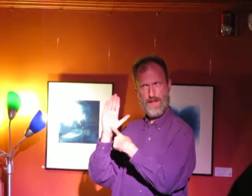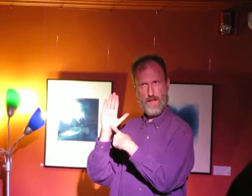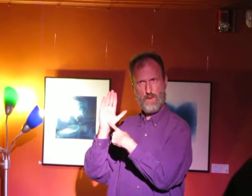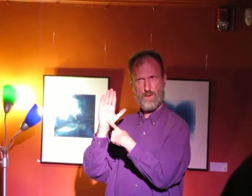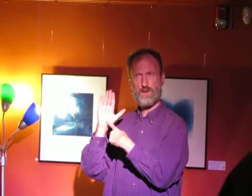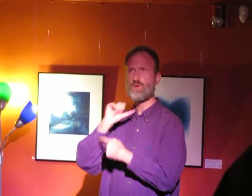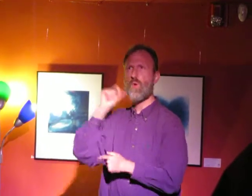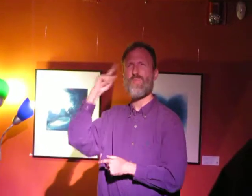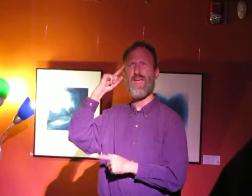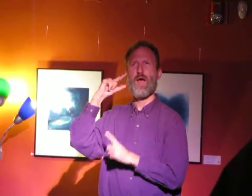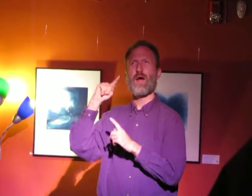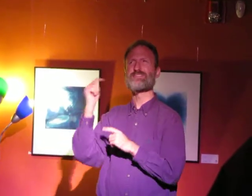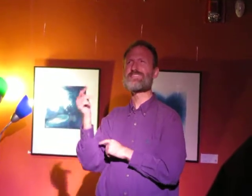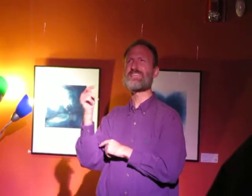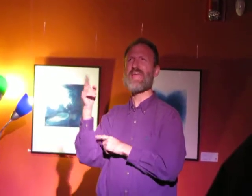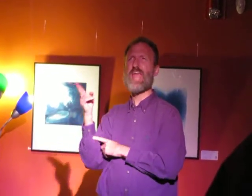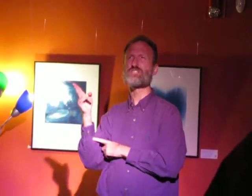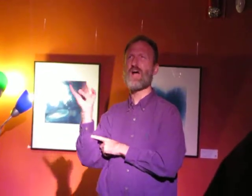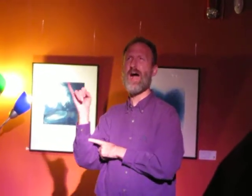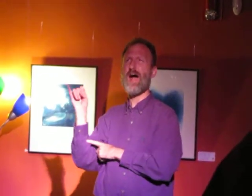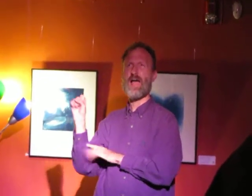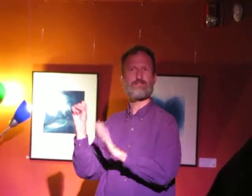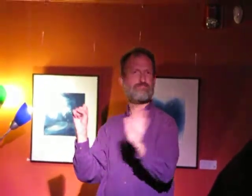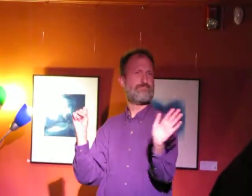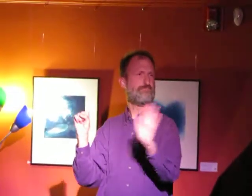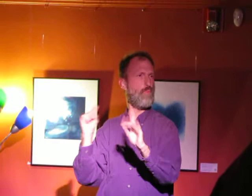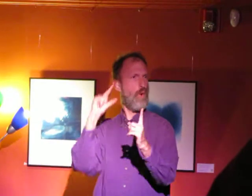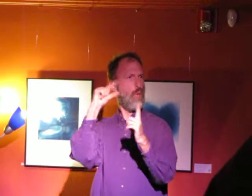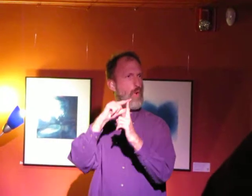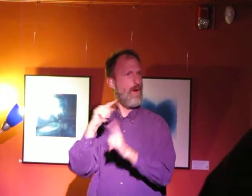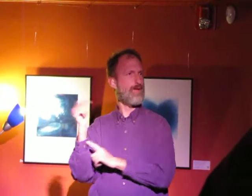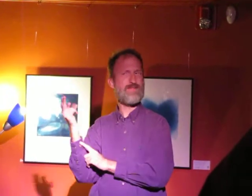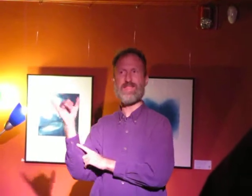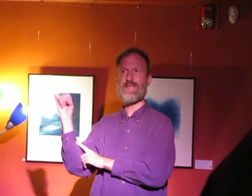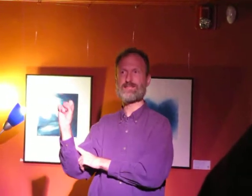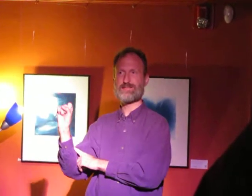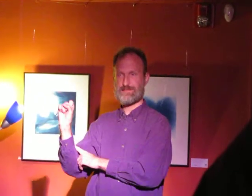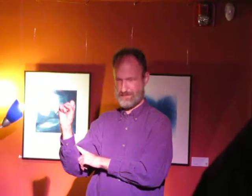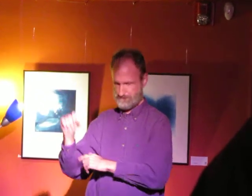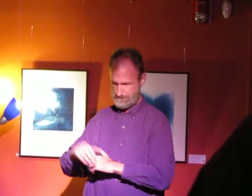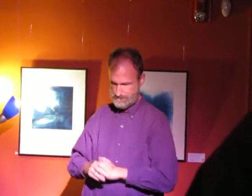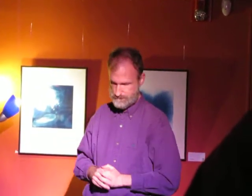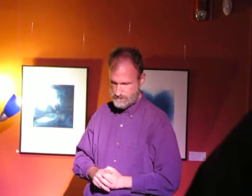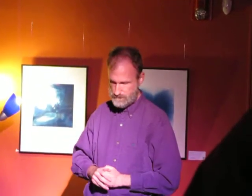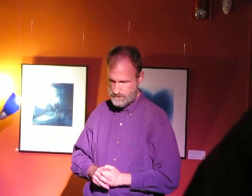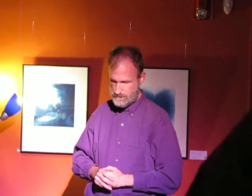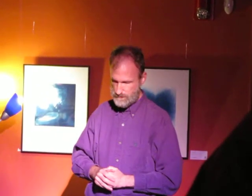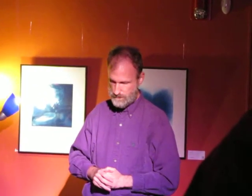out. Do not think like this, but one word like